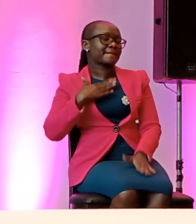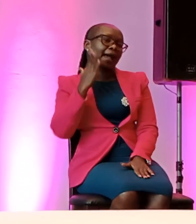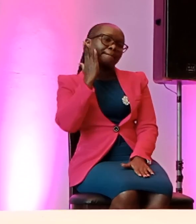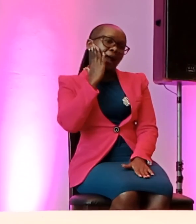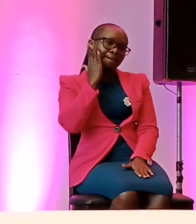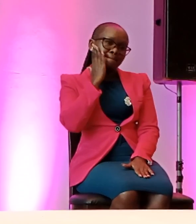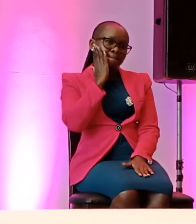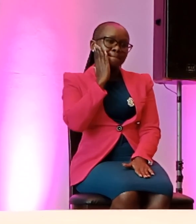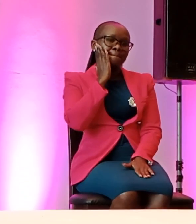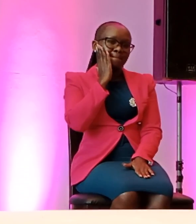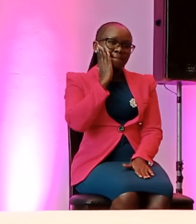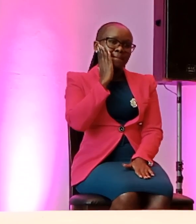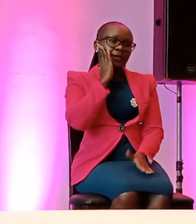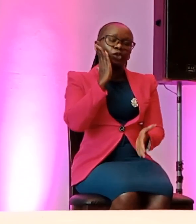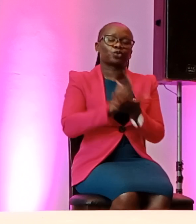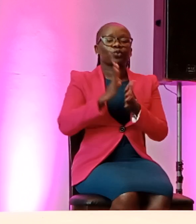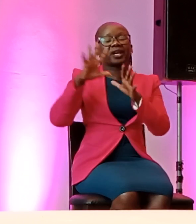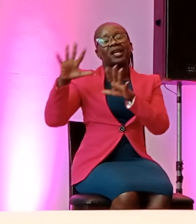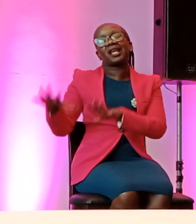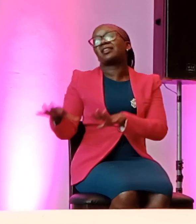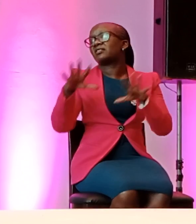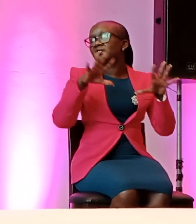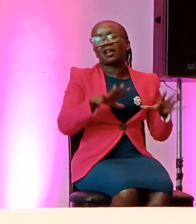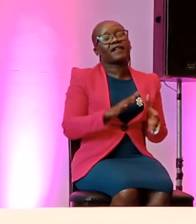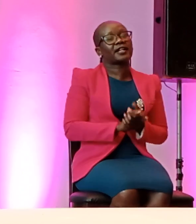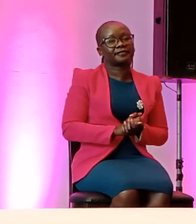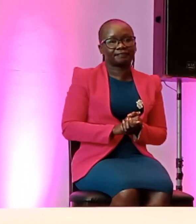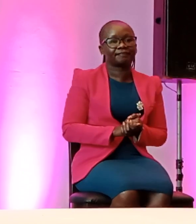mom is suffering.